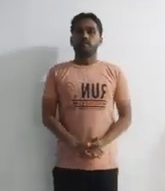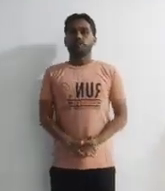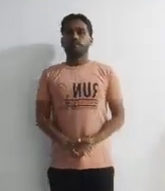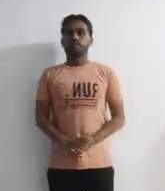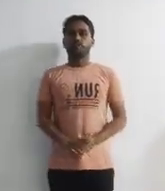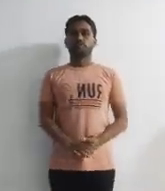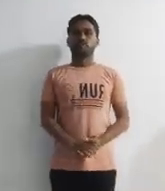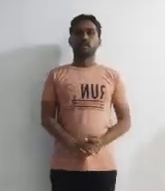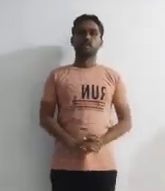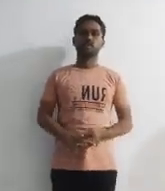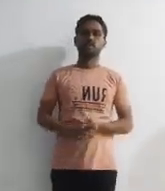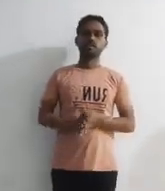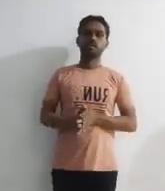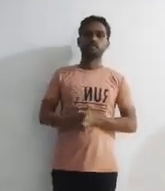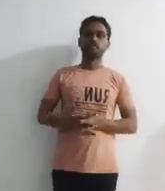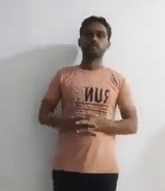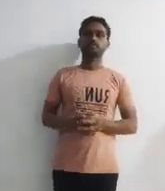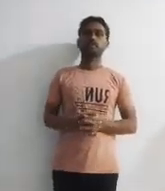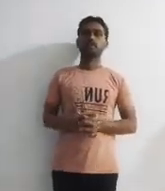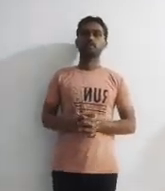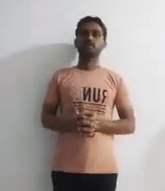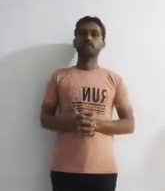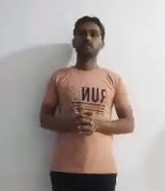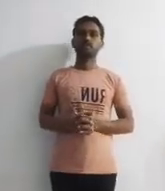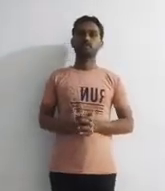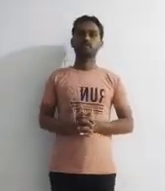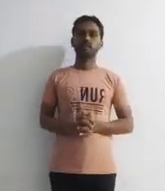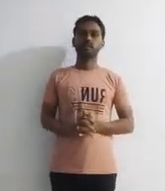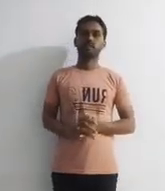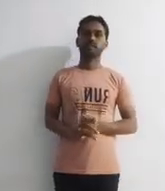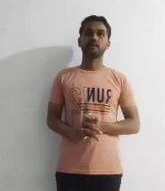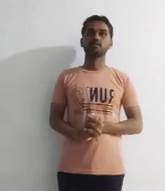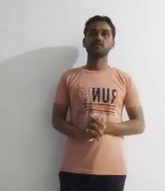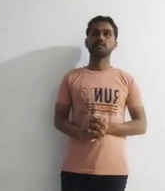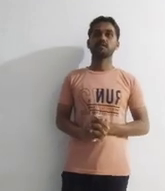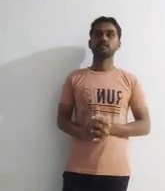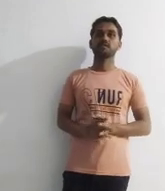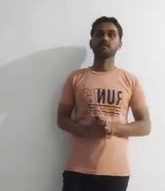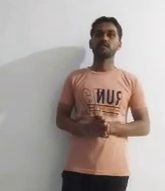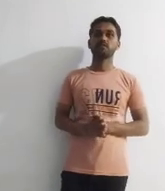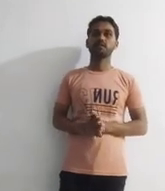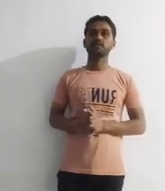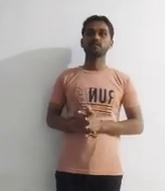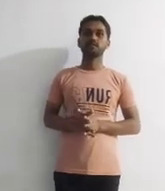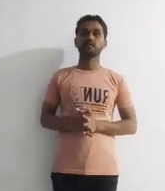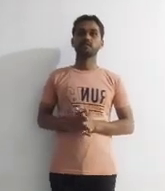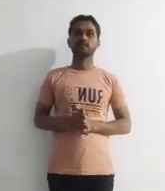Hello. Hello everyone, my name is Gajanan Madhav Thorve and today's date is 23